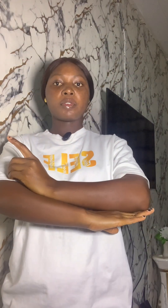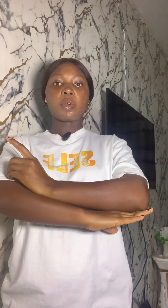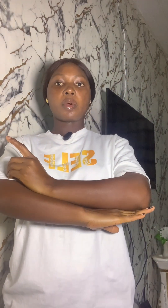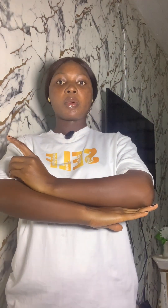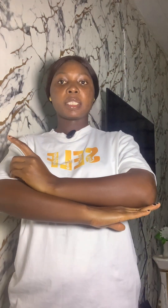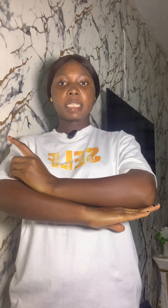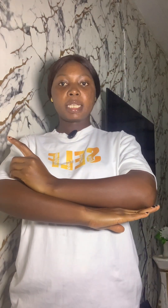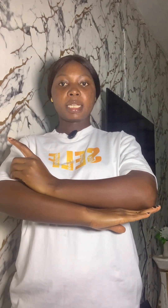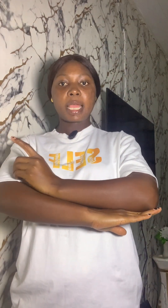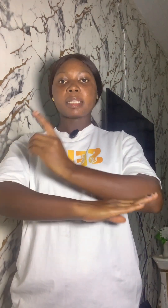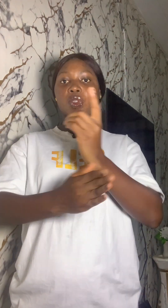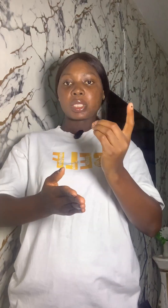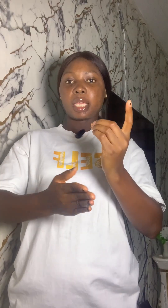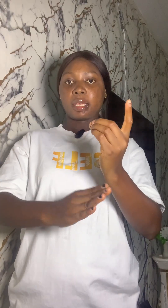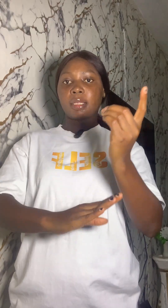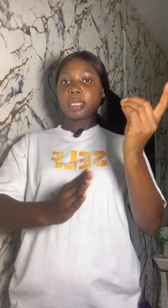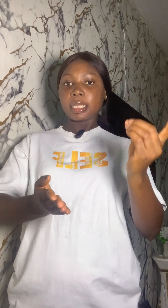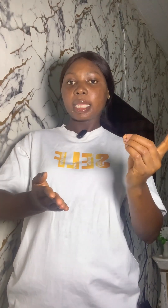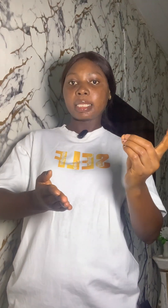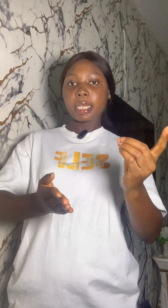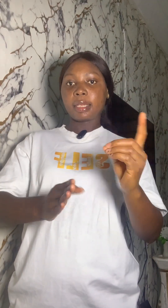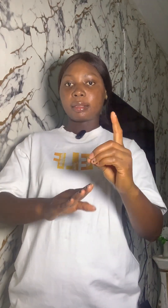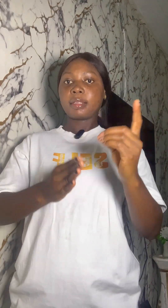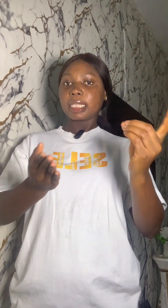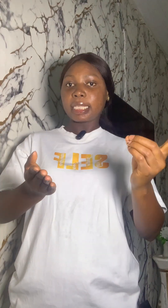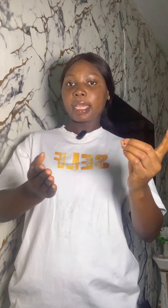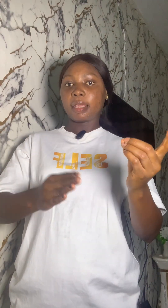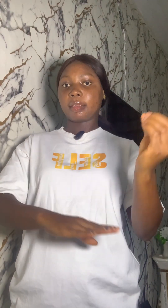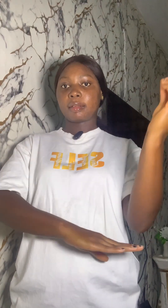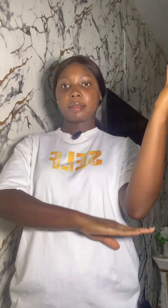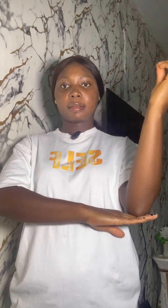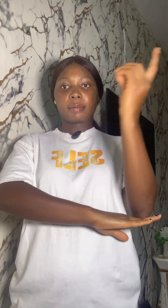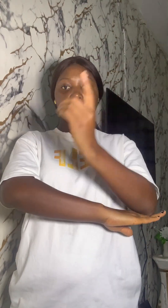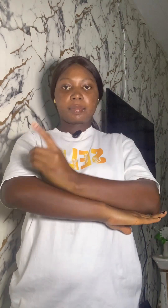for day, like today, a day, day,